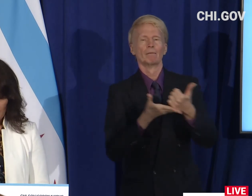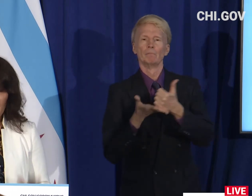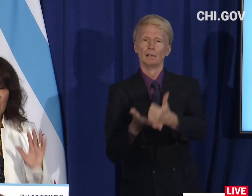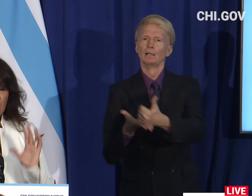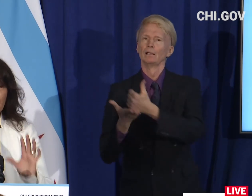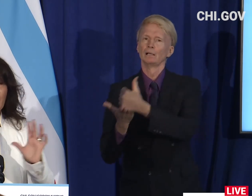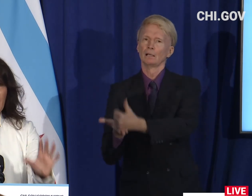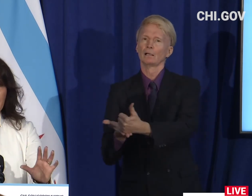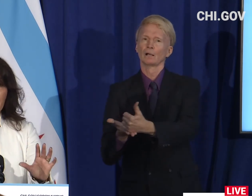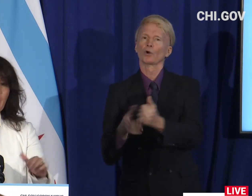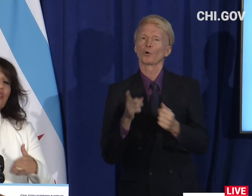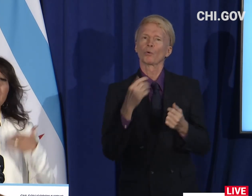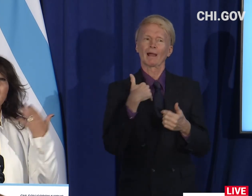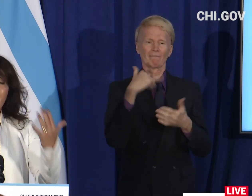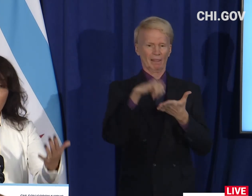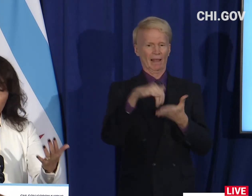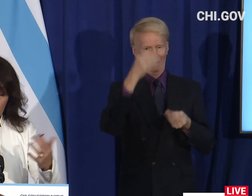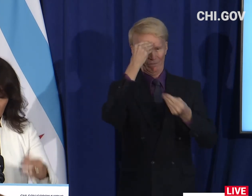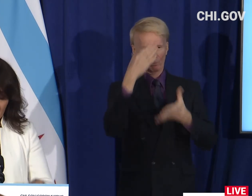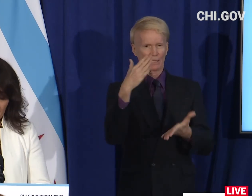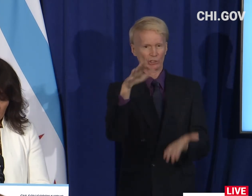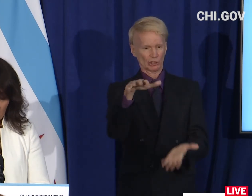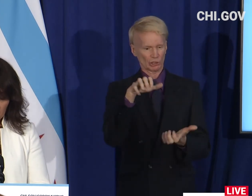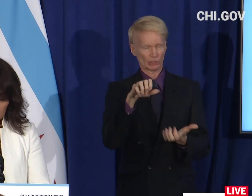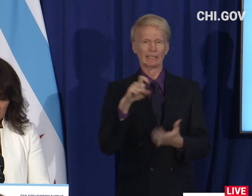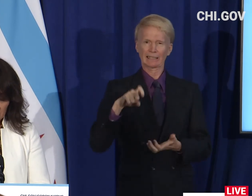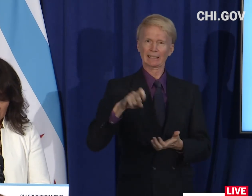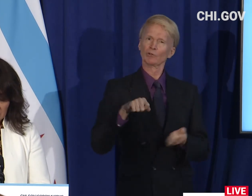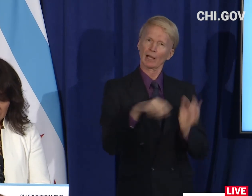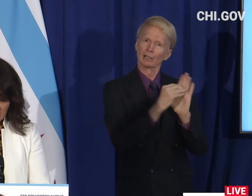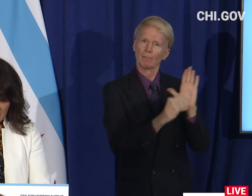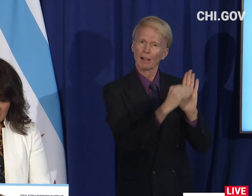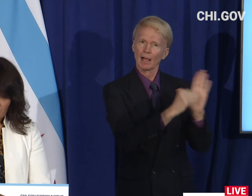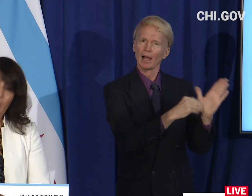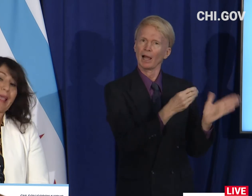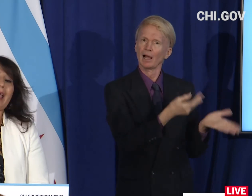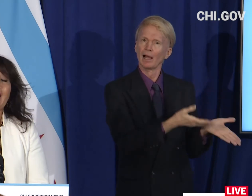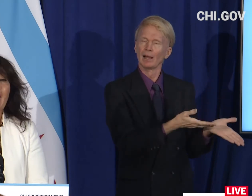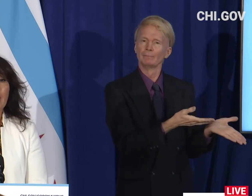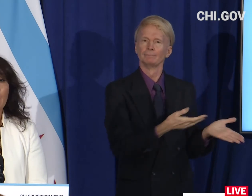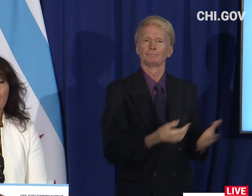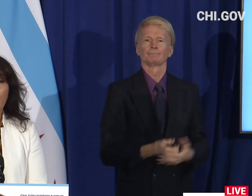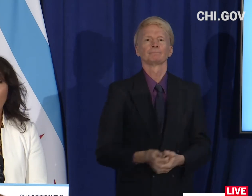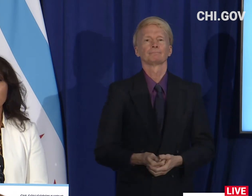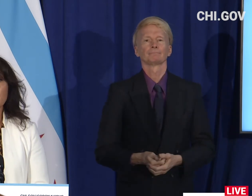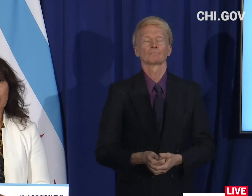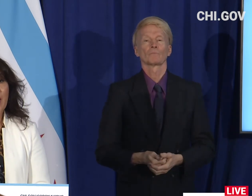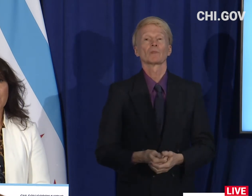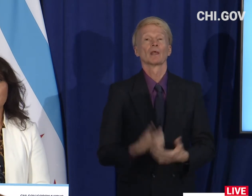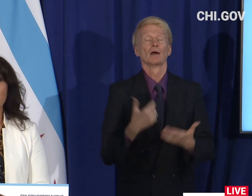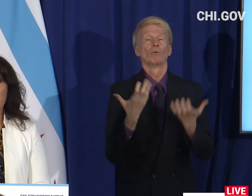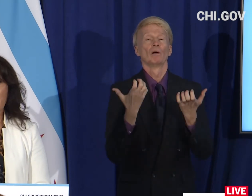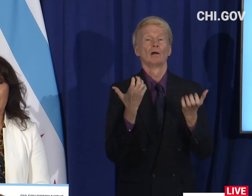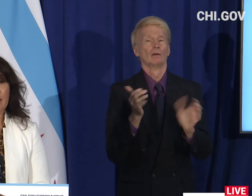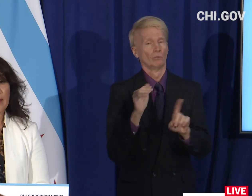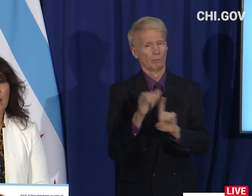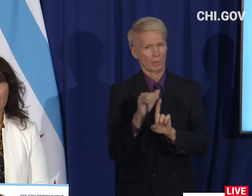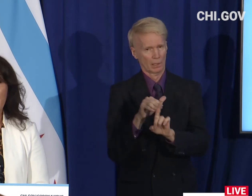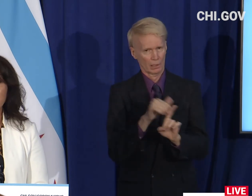get that information, that you apply for all those resources. So again, I want to just remind you